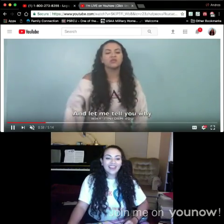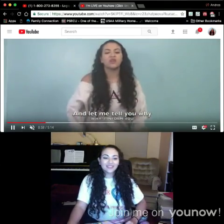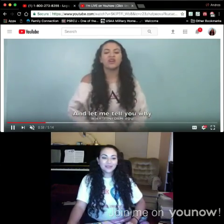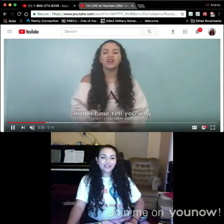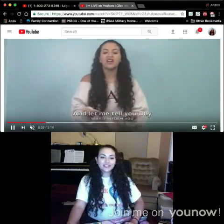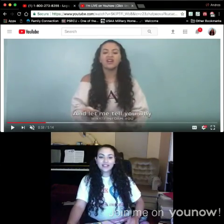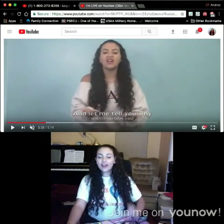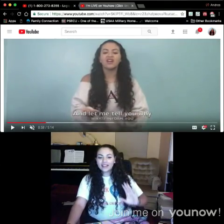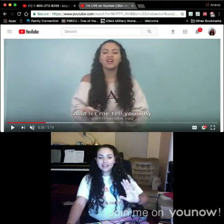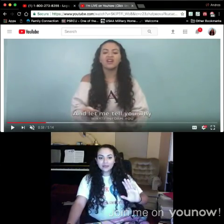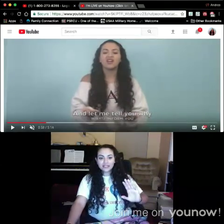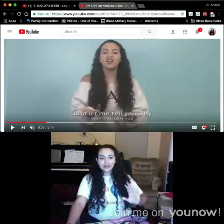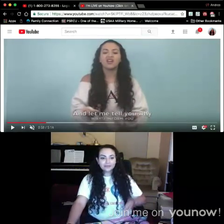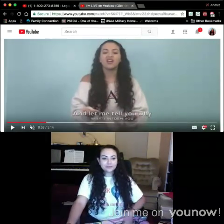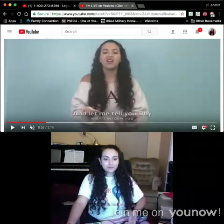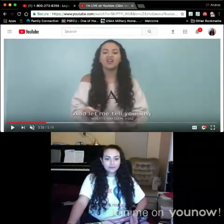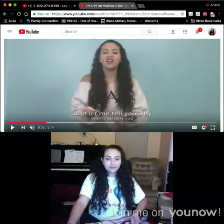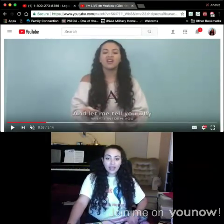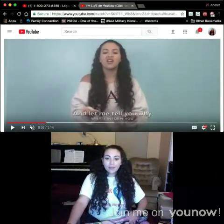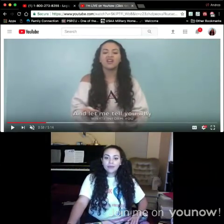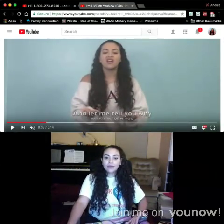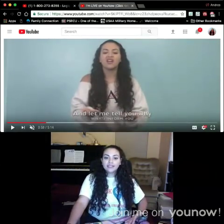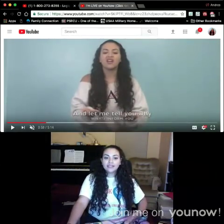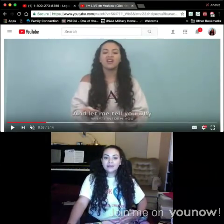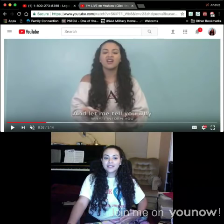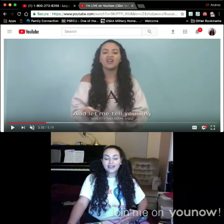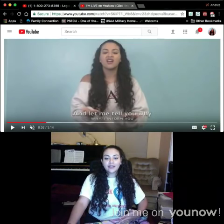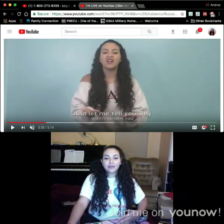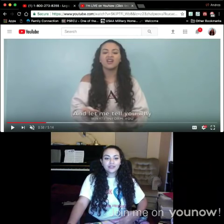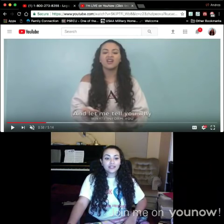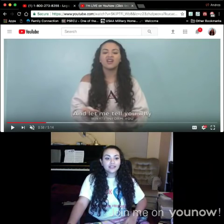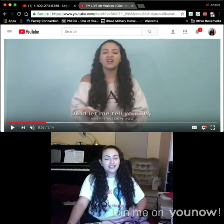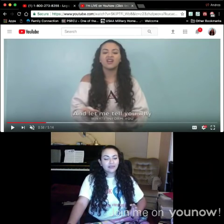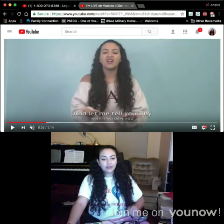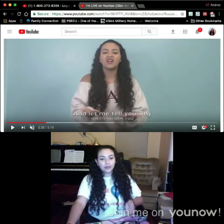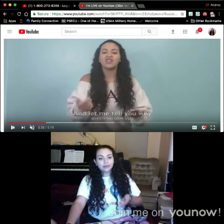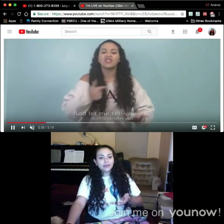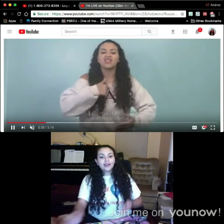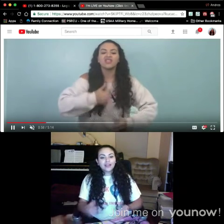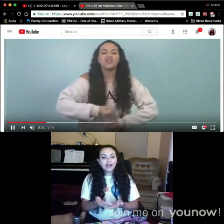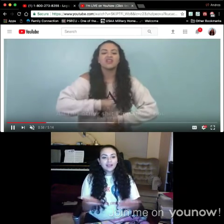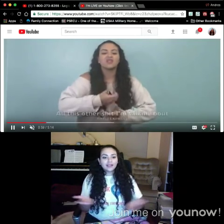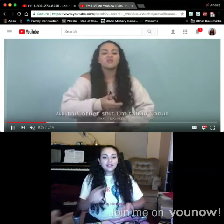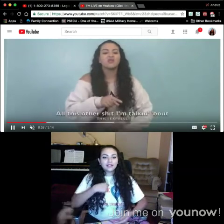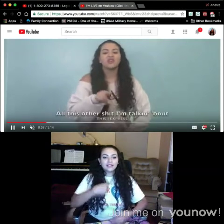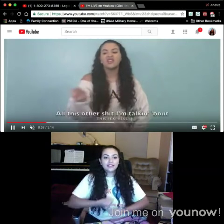Okay, here's where it starts. All right, let's do it together. I'm probably gonna mess this up because I can't hear the music and it's like really weird.